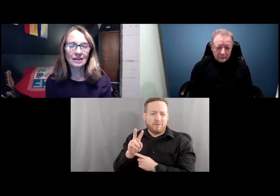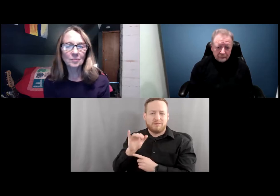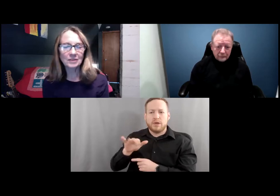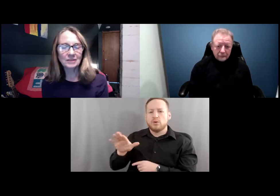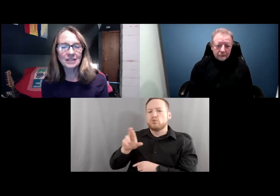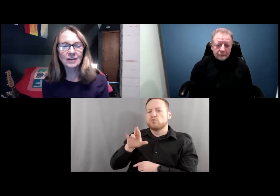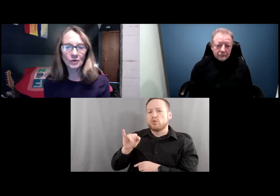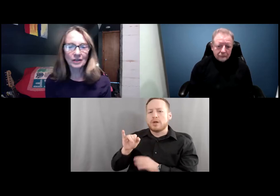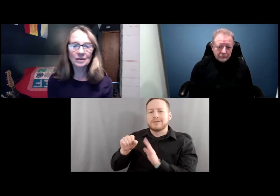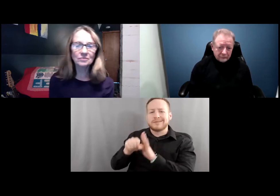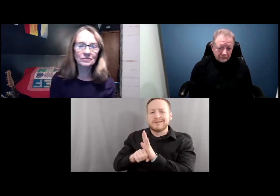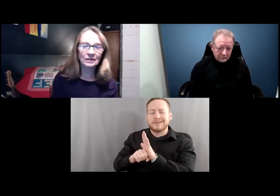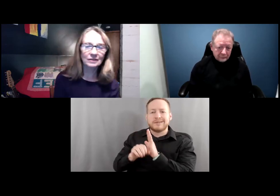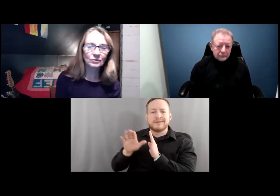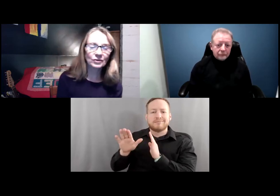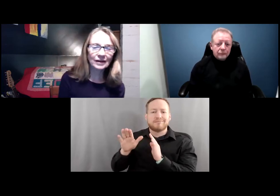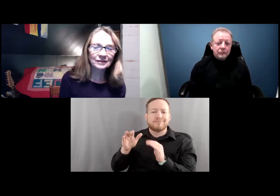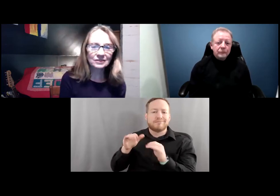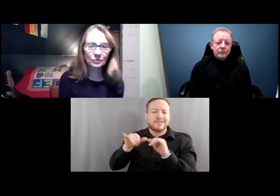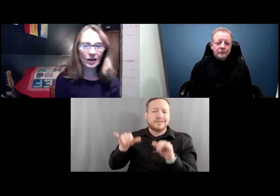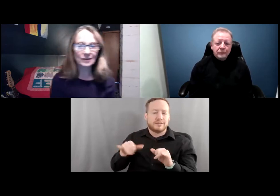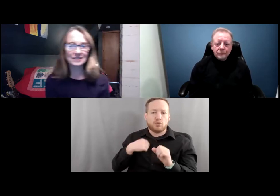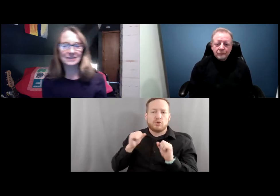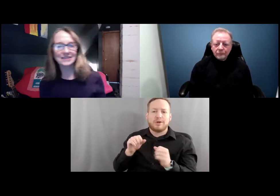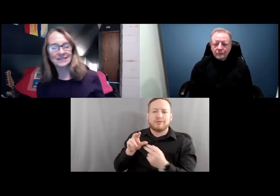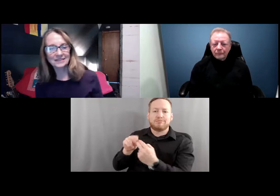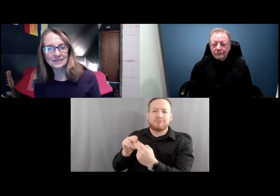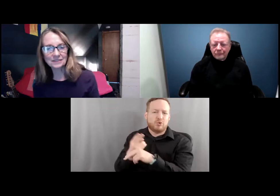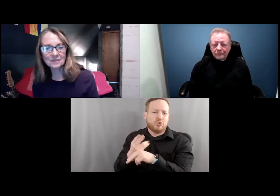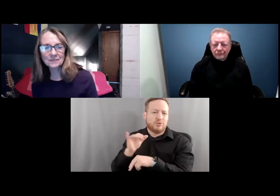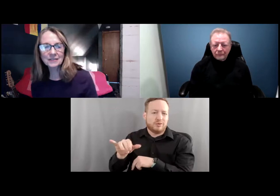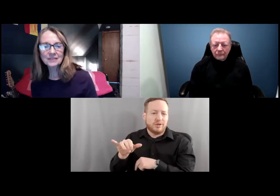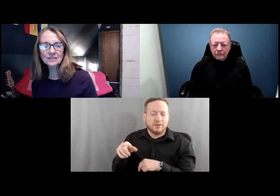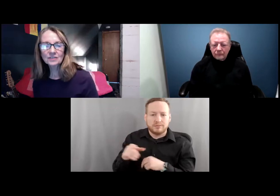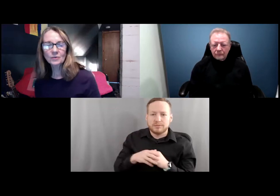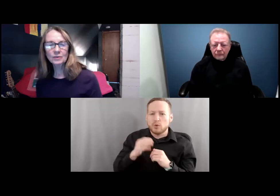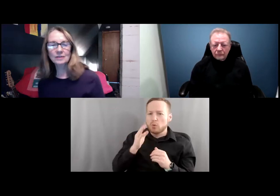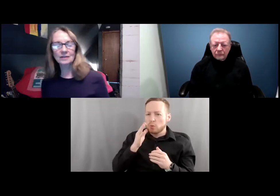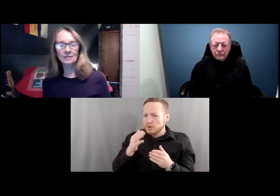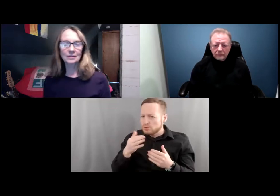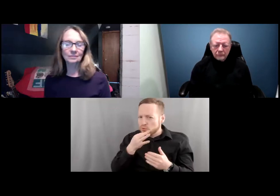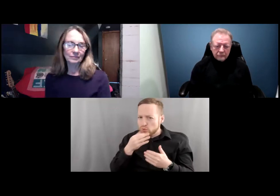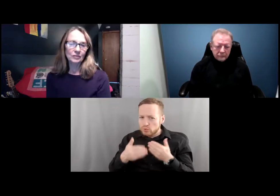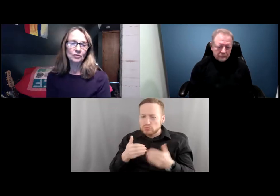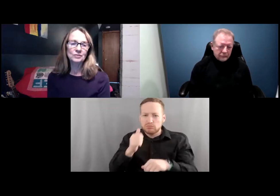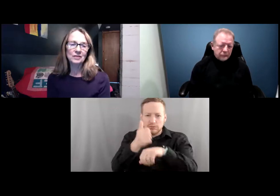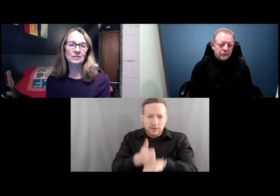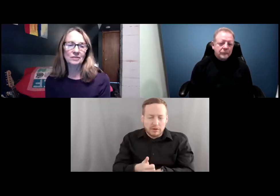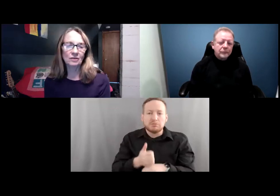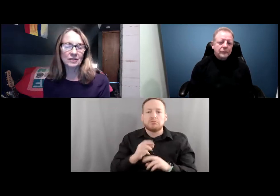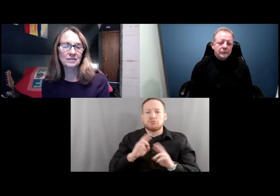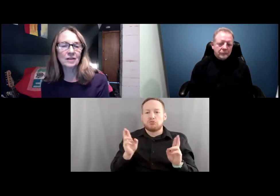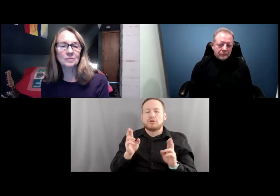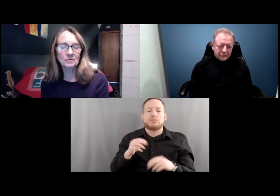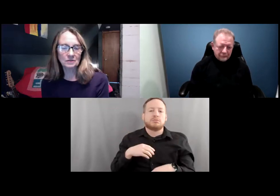it up in NeoGov. Rhode Island is a Rhode Island state system. So I'm going to use their